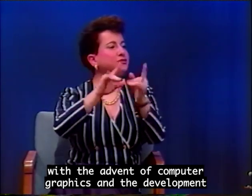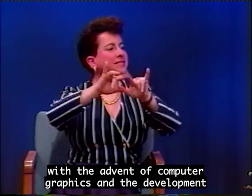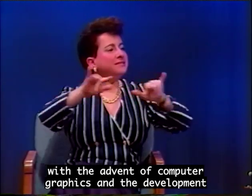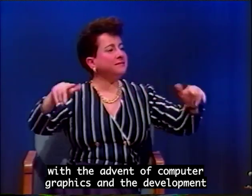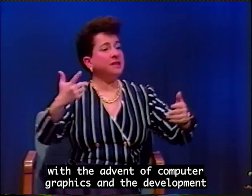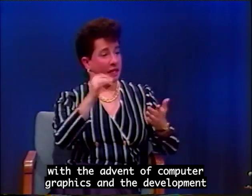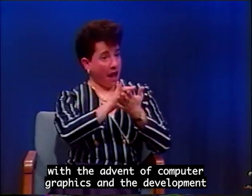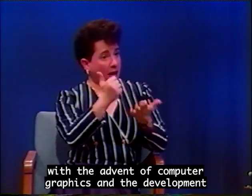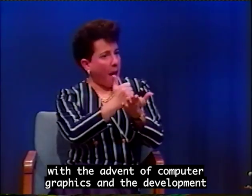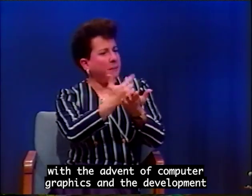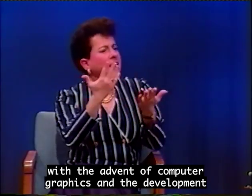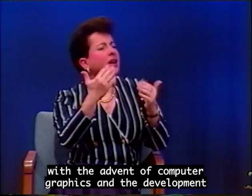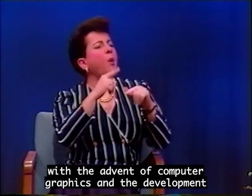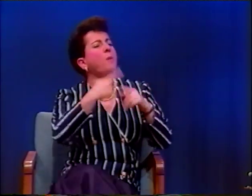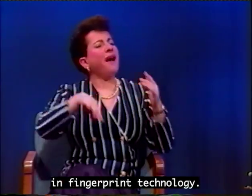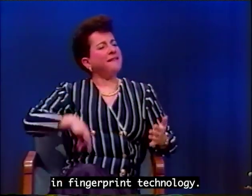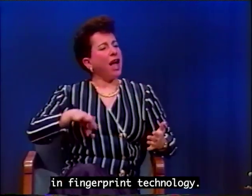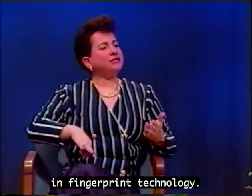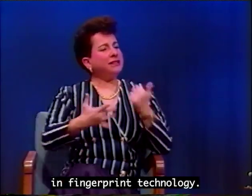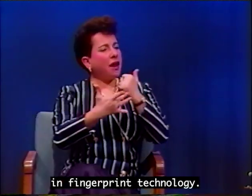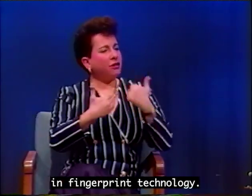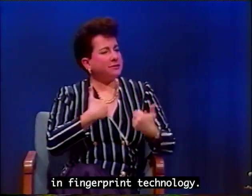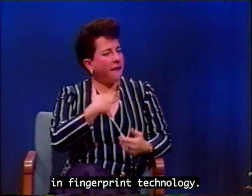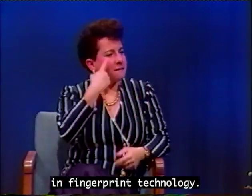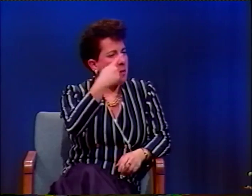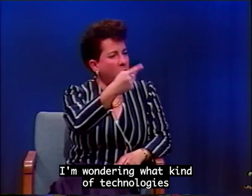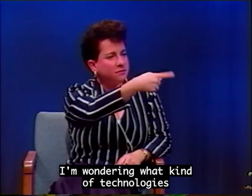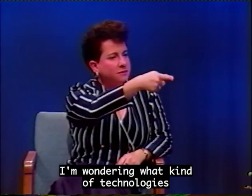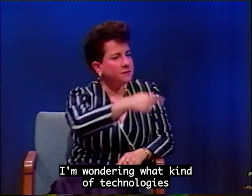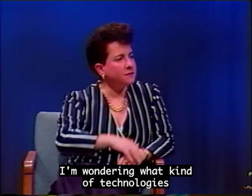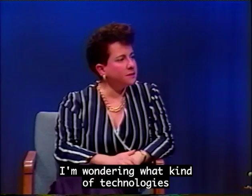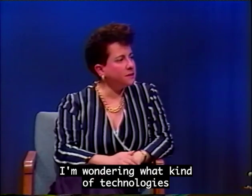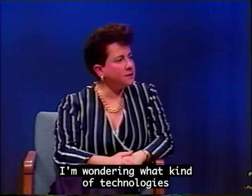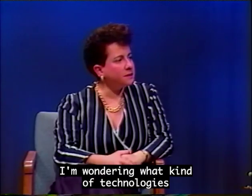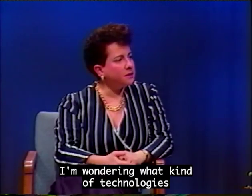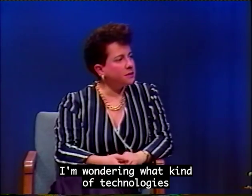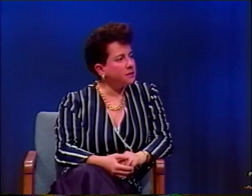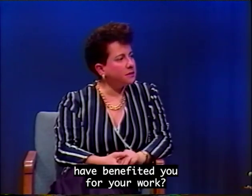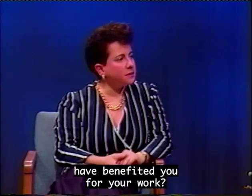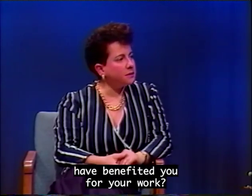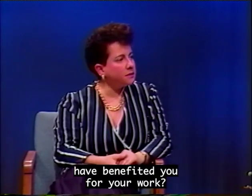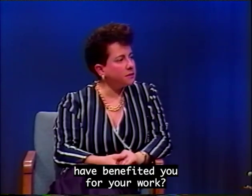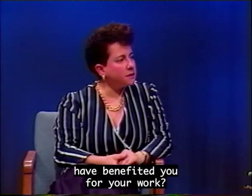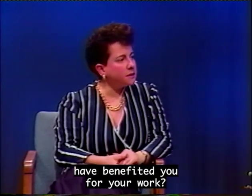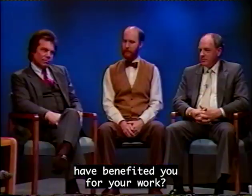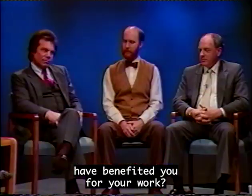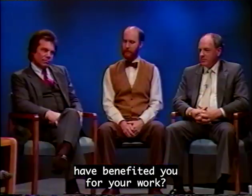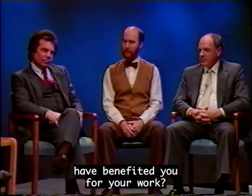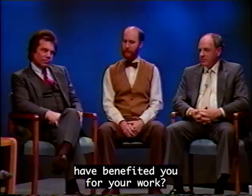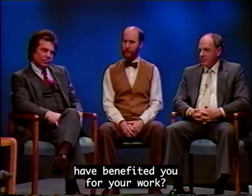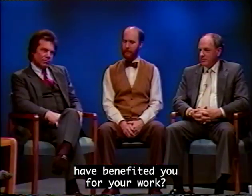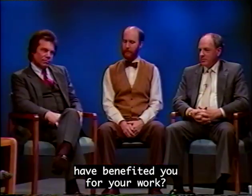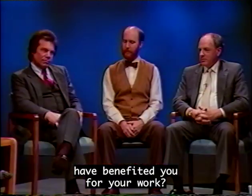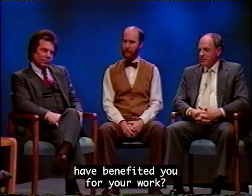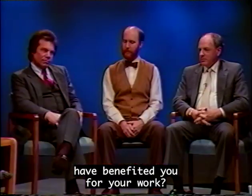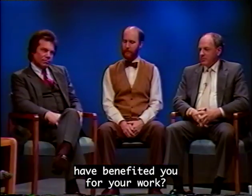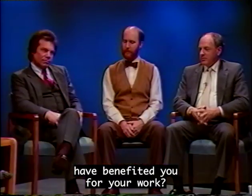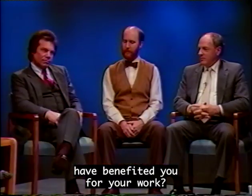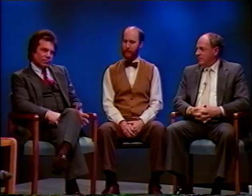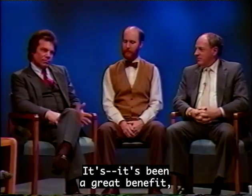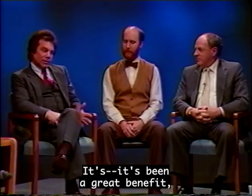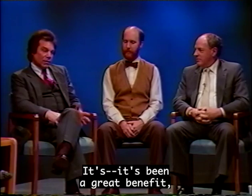graphics and the development in fingerprint technology. I'm wondering what kind of technologies have benefited you for your work.